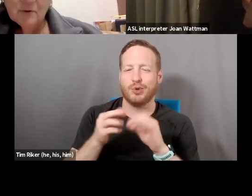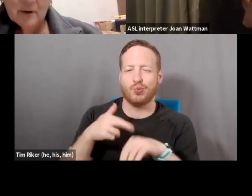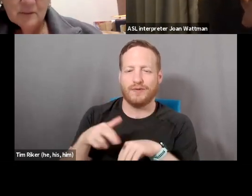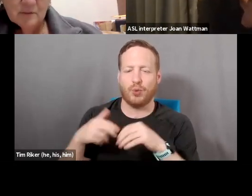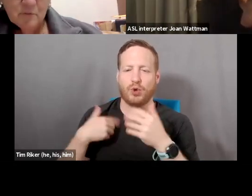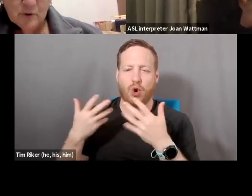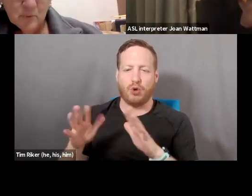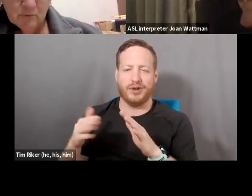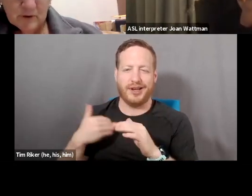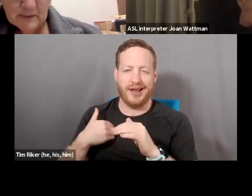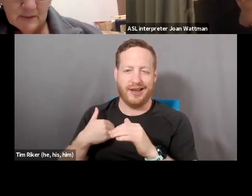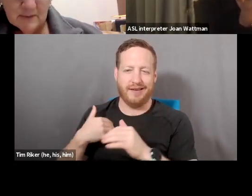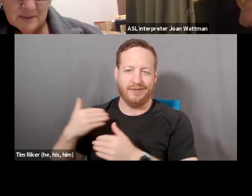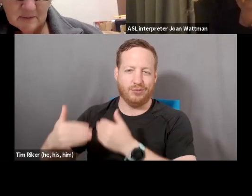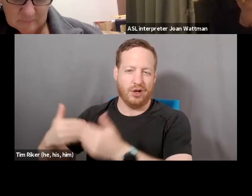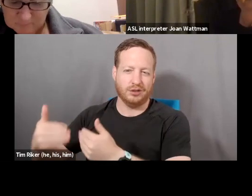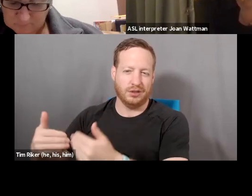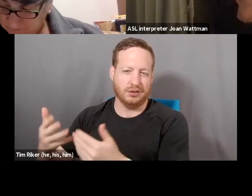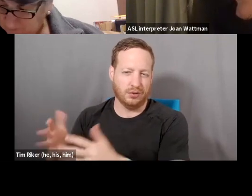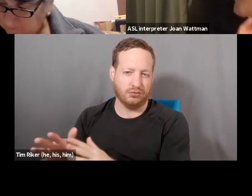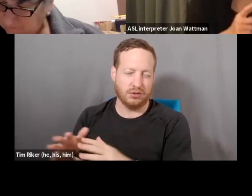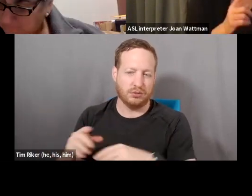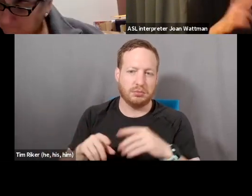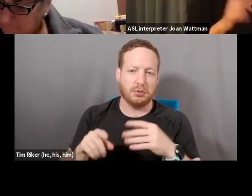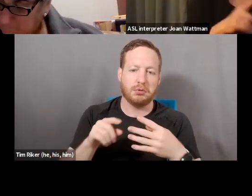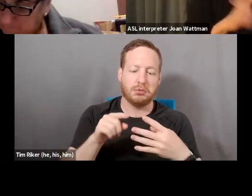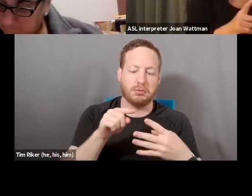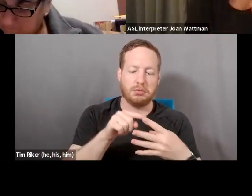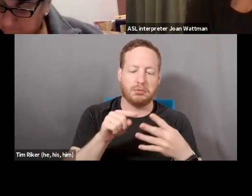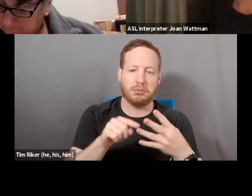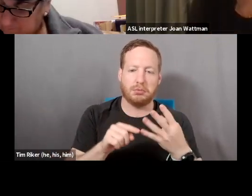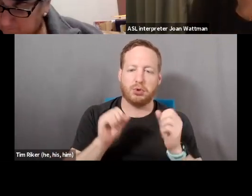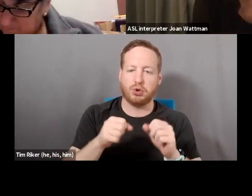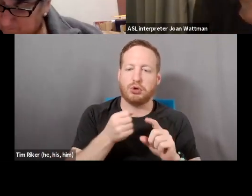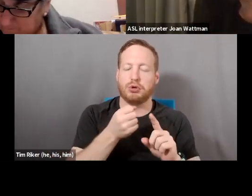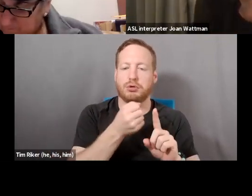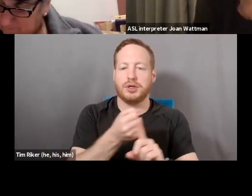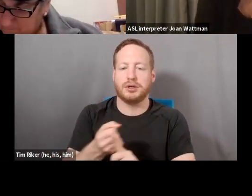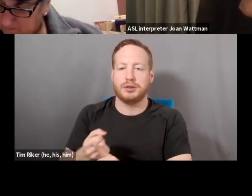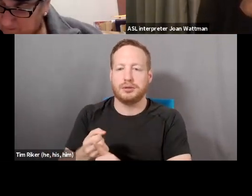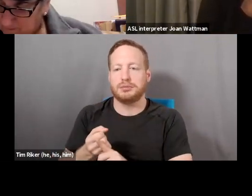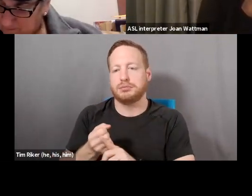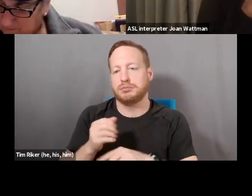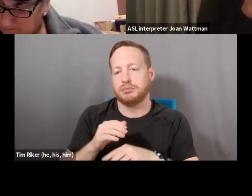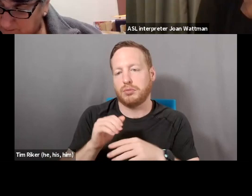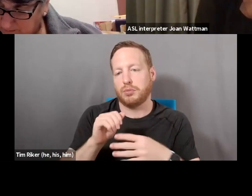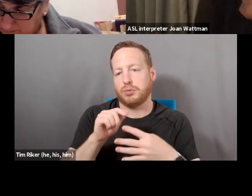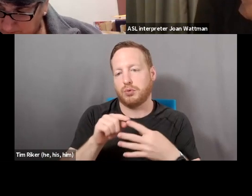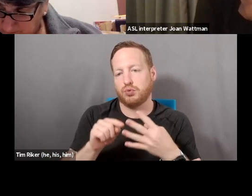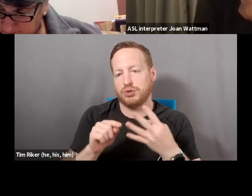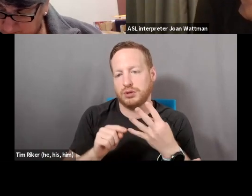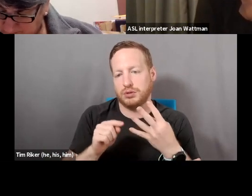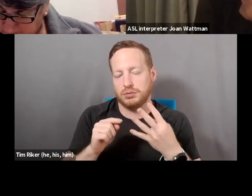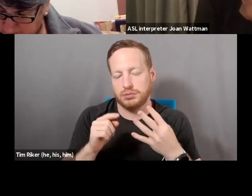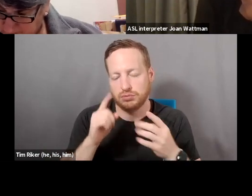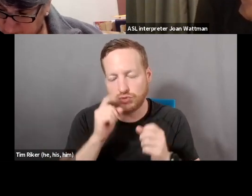I agree. The 4th one The really. only one, the 3rd one, the 2nd one I mentioned, interpreter referral, doesn't really overlap, but I